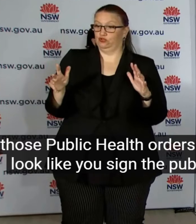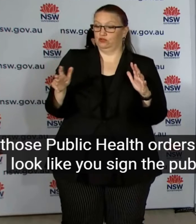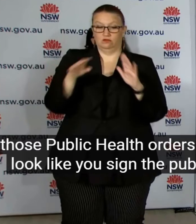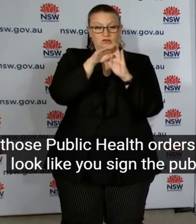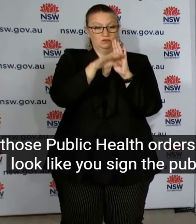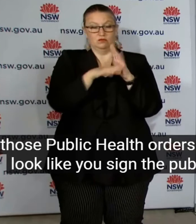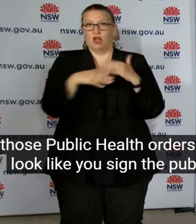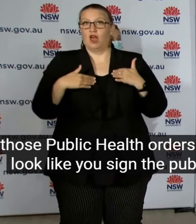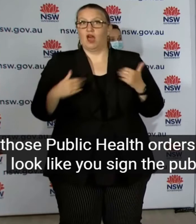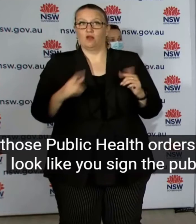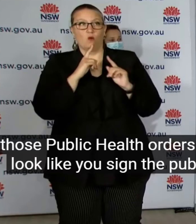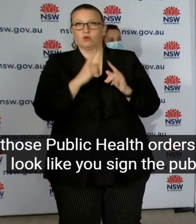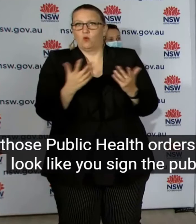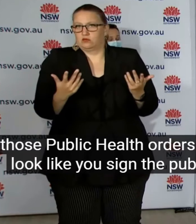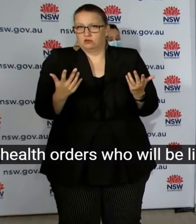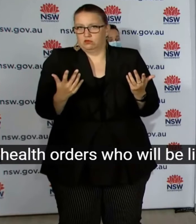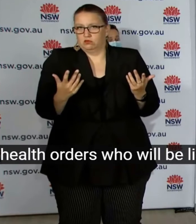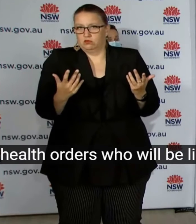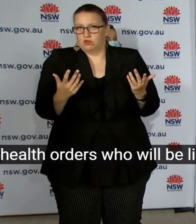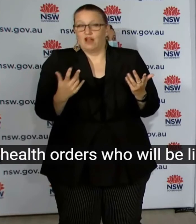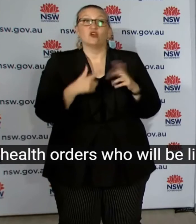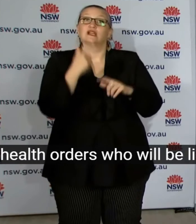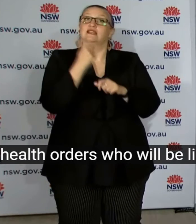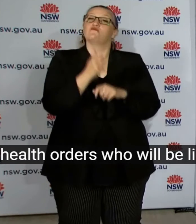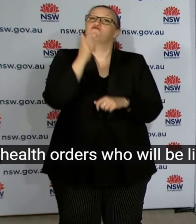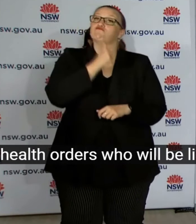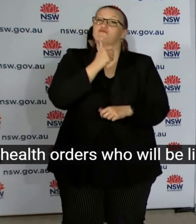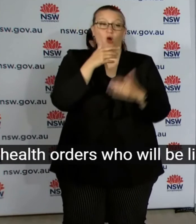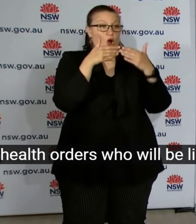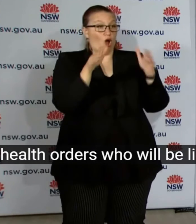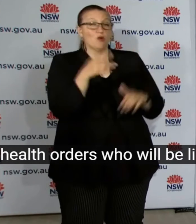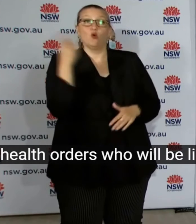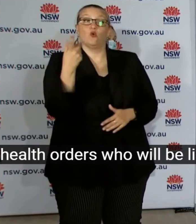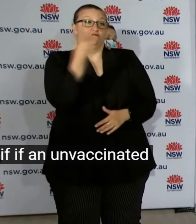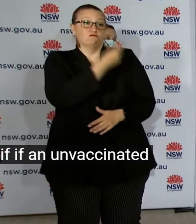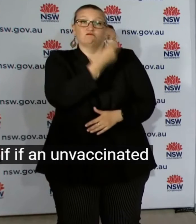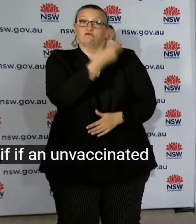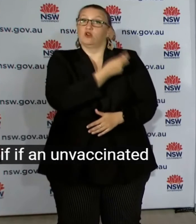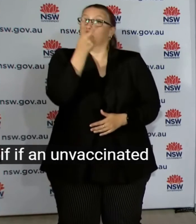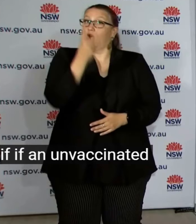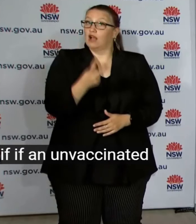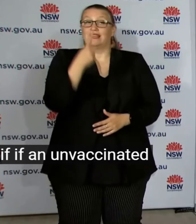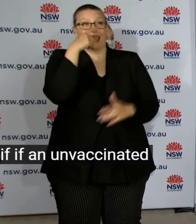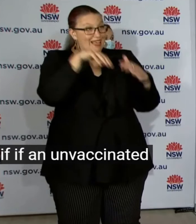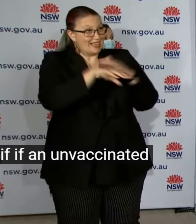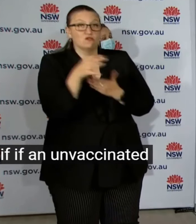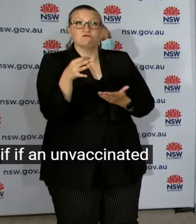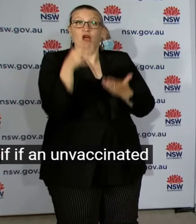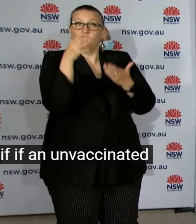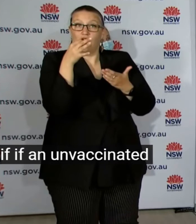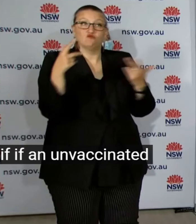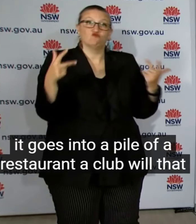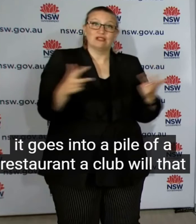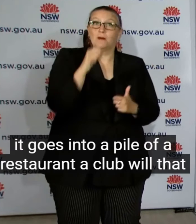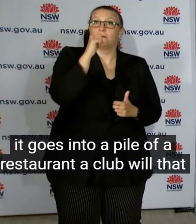liable if an unvaccinated person goes into a pub, a restaurant, a club? Will that person be fined and the business be fined? What will those public health orders